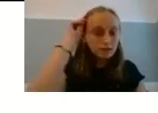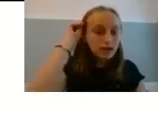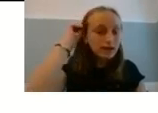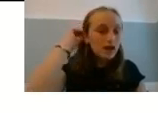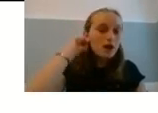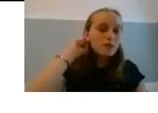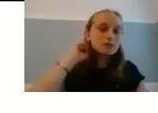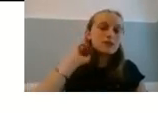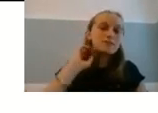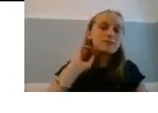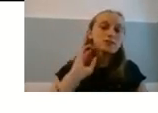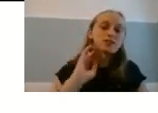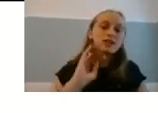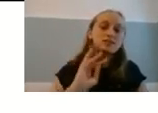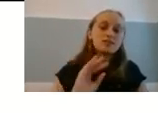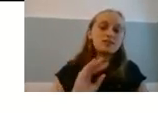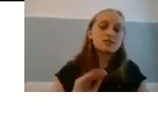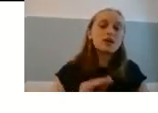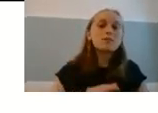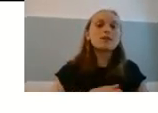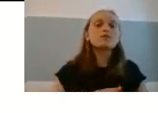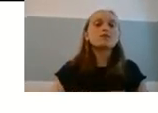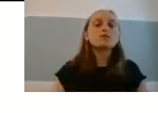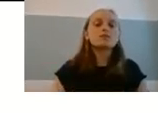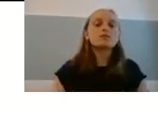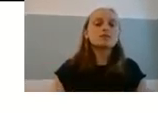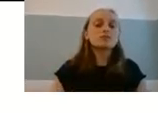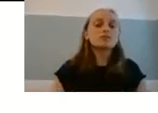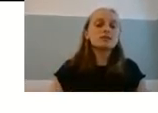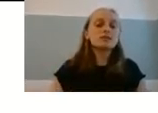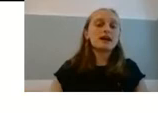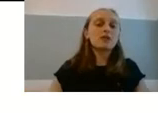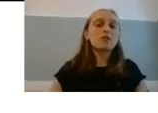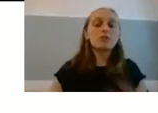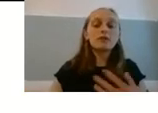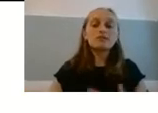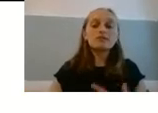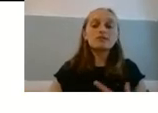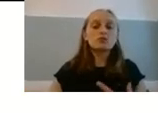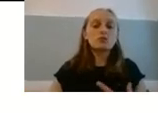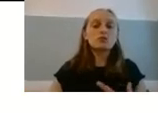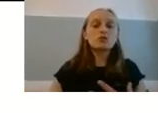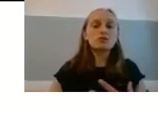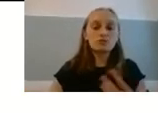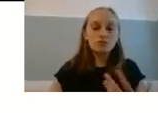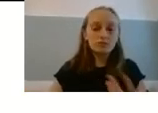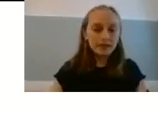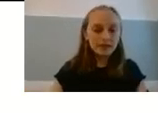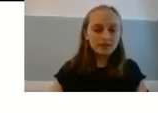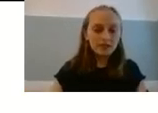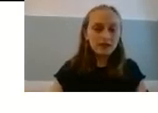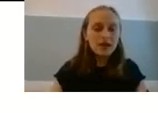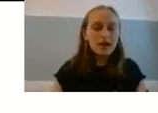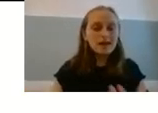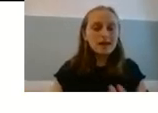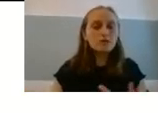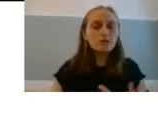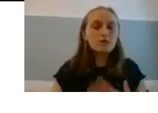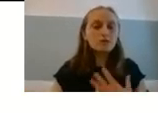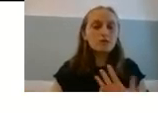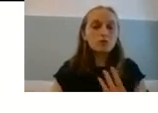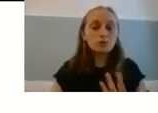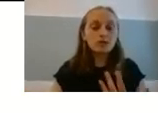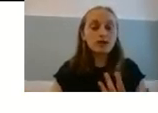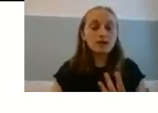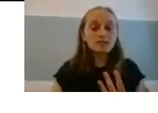passed away and then the deaf population has increased but I do think that the story speaks to how what we consider normal is what we make of it and